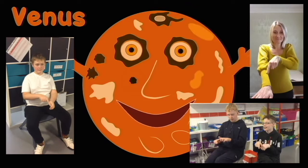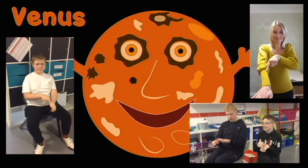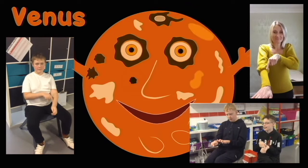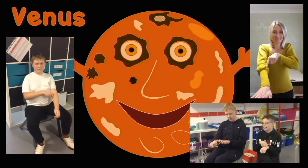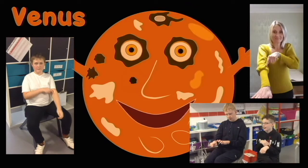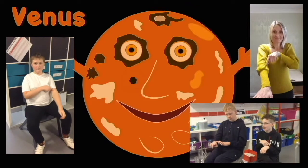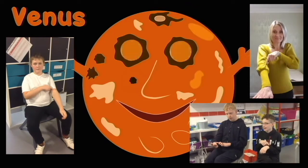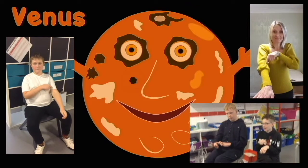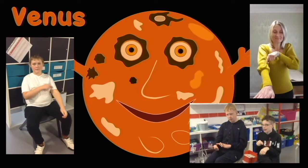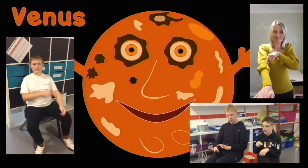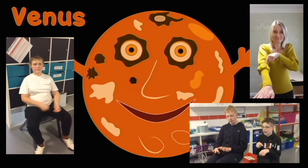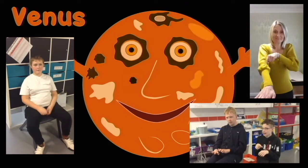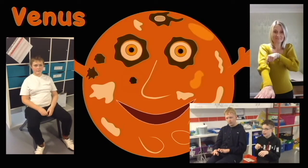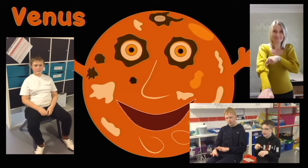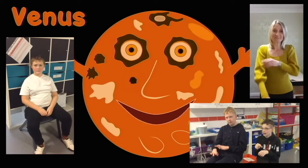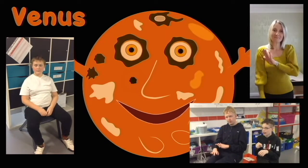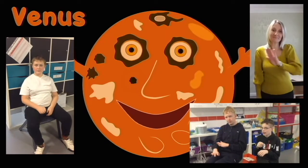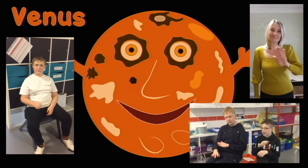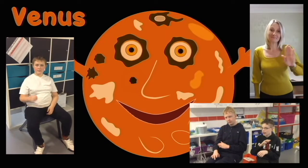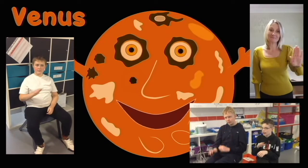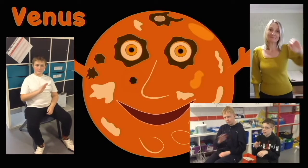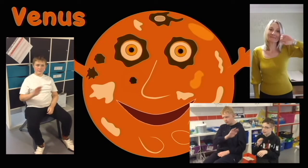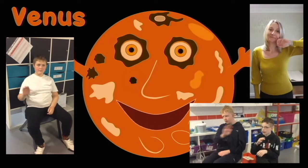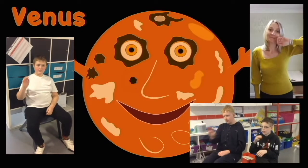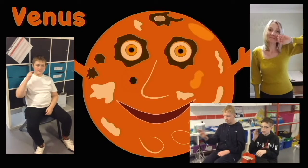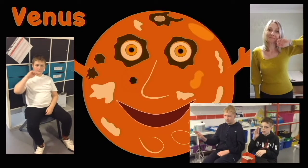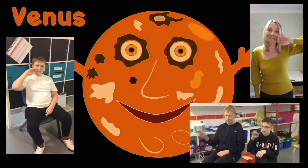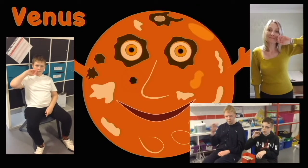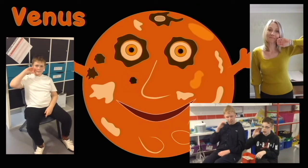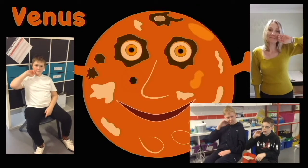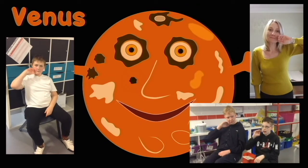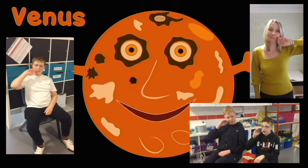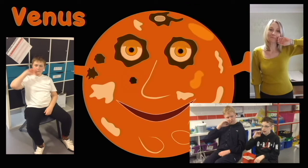slowly. I have no water.